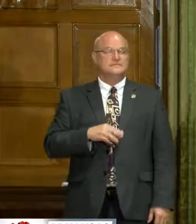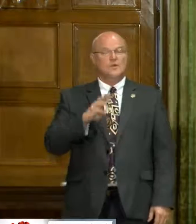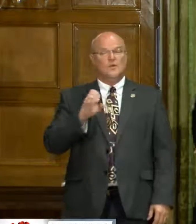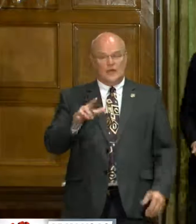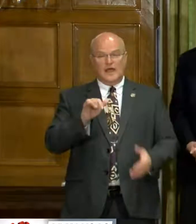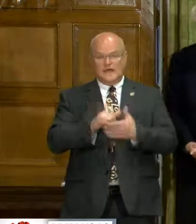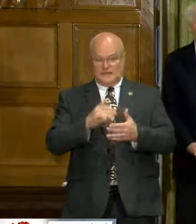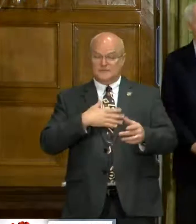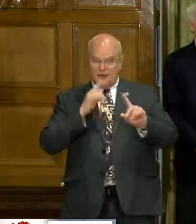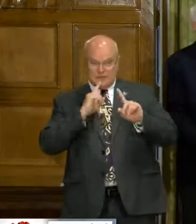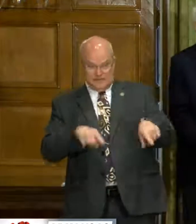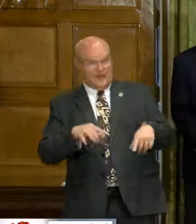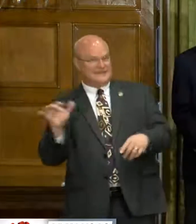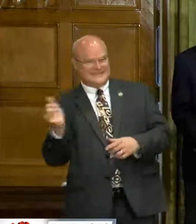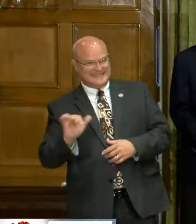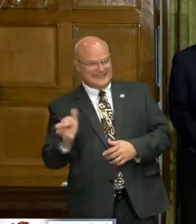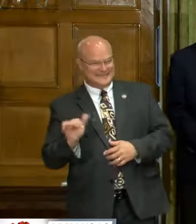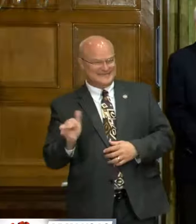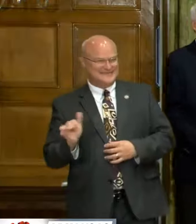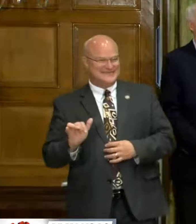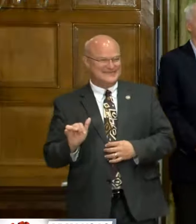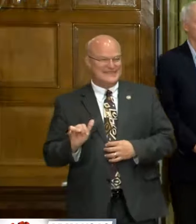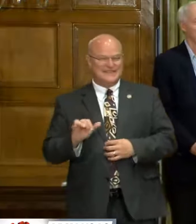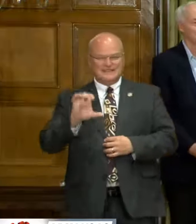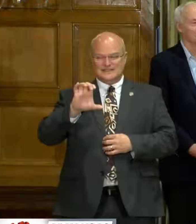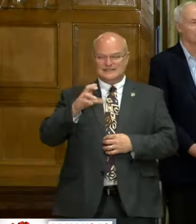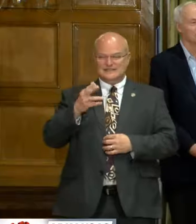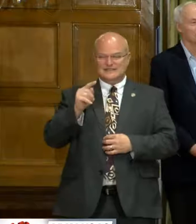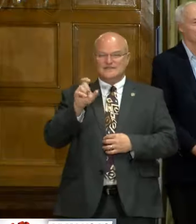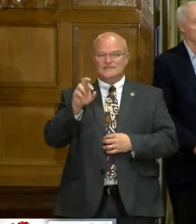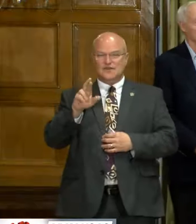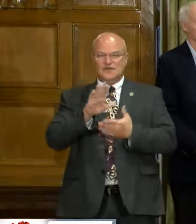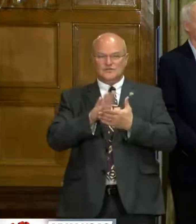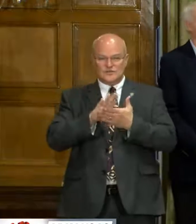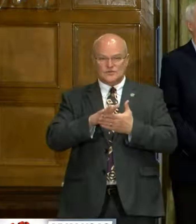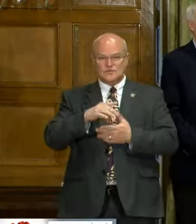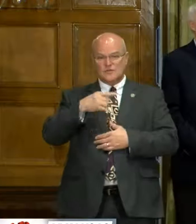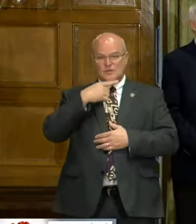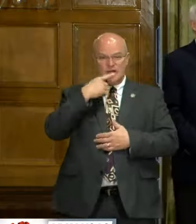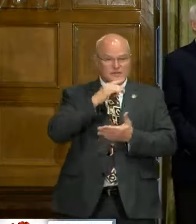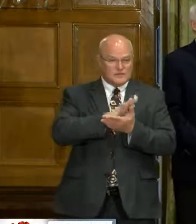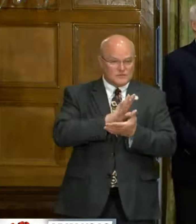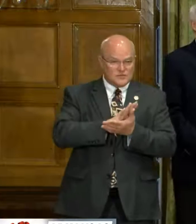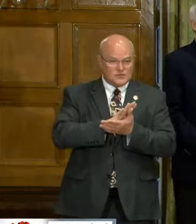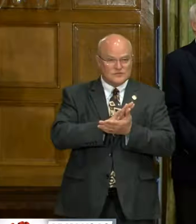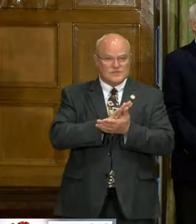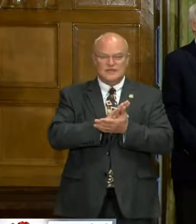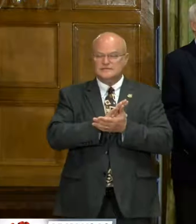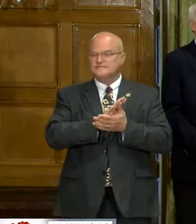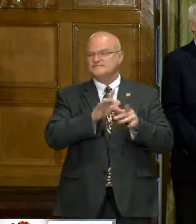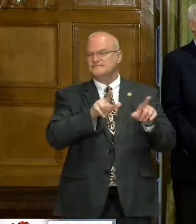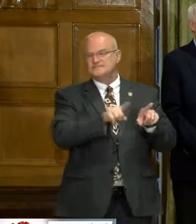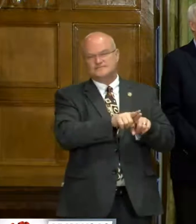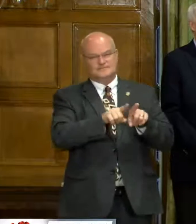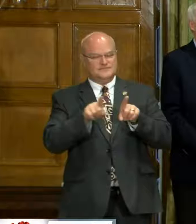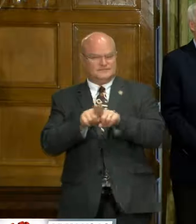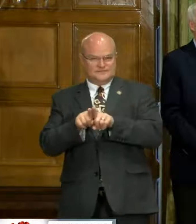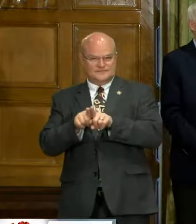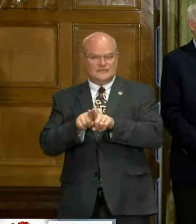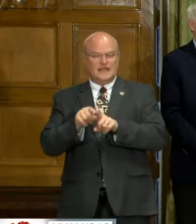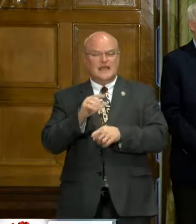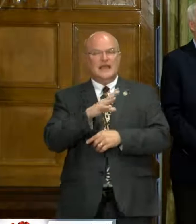Well, that's what my response would have been, is charter schools are public schools, so they would certainly fall under that